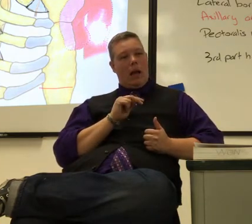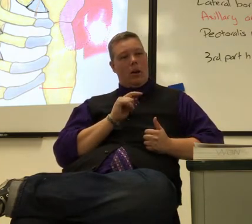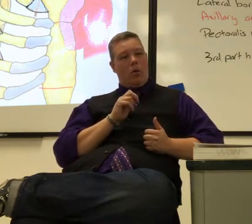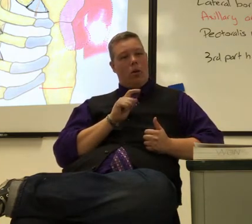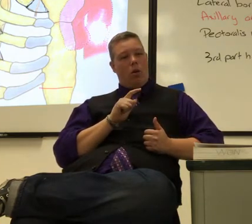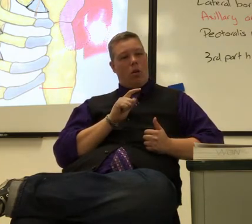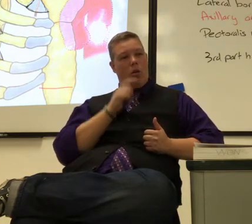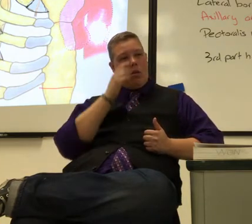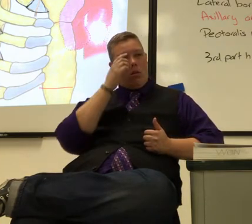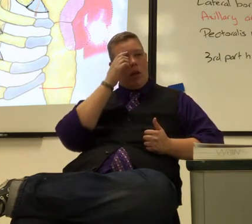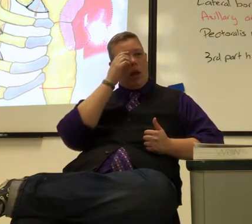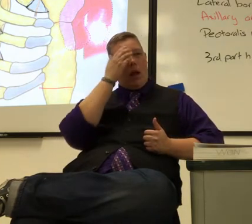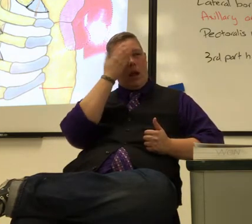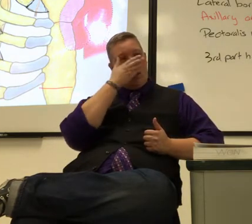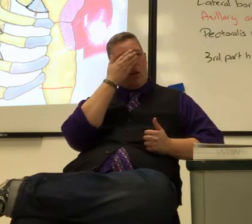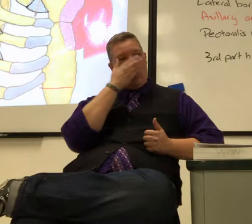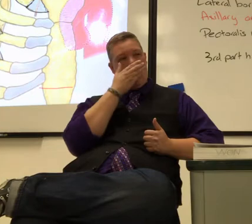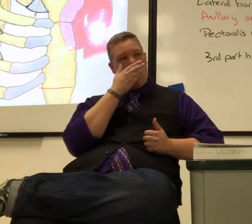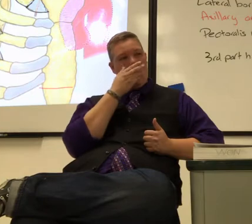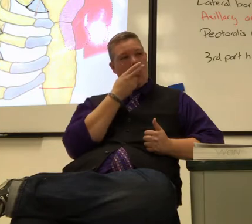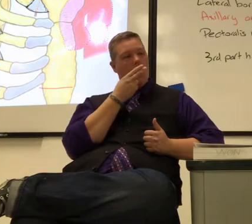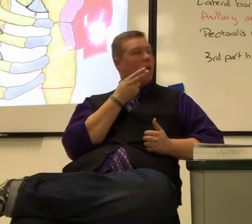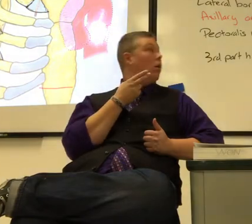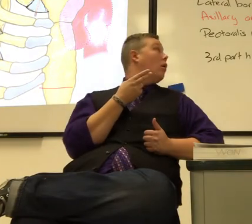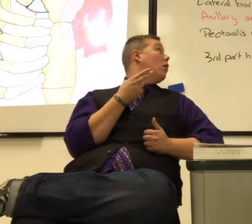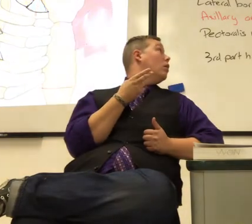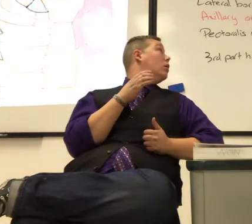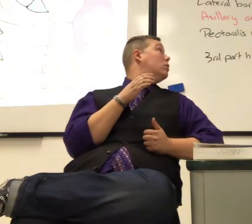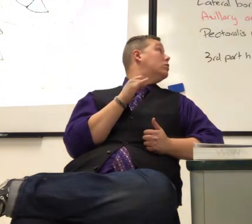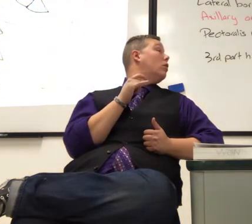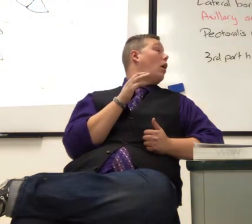humeral artery, posterior.